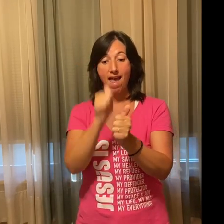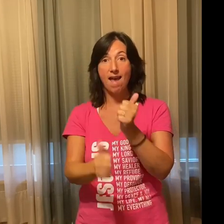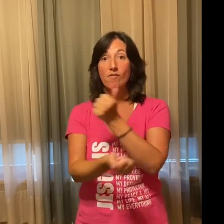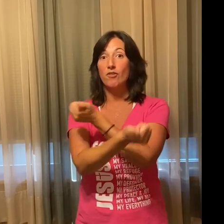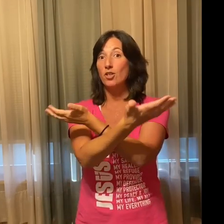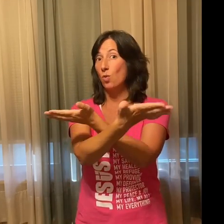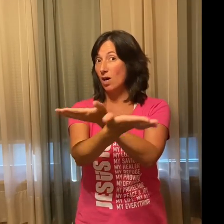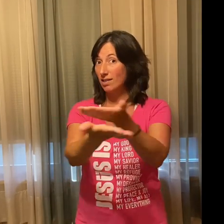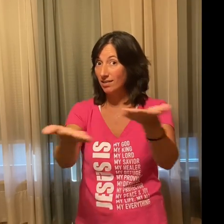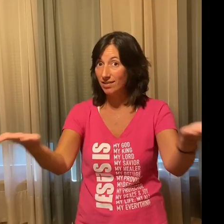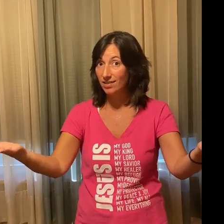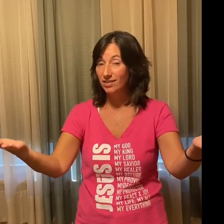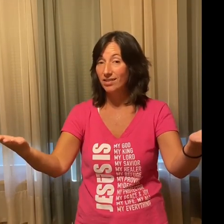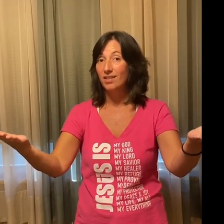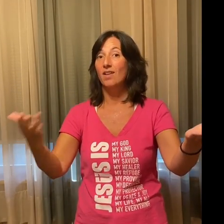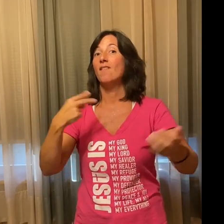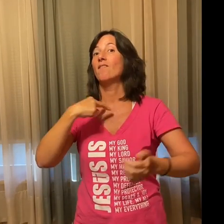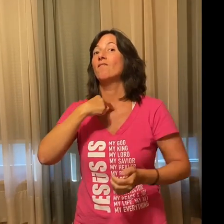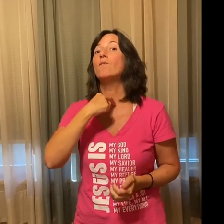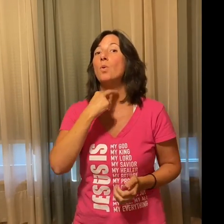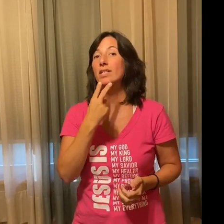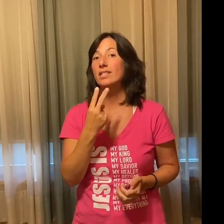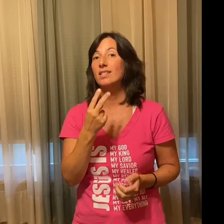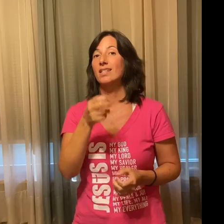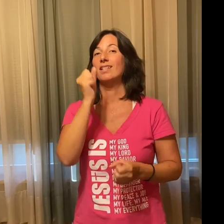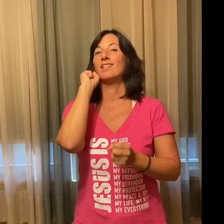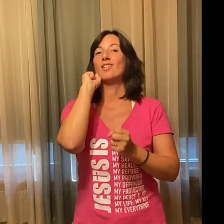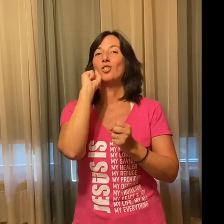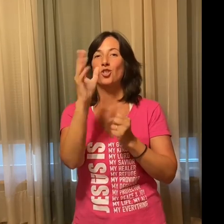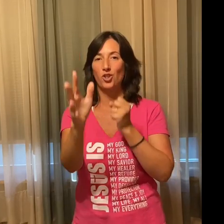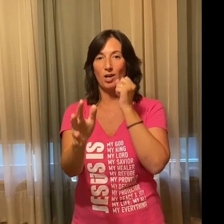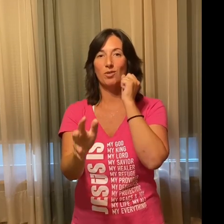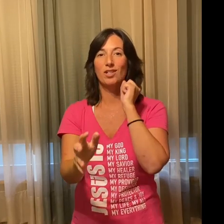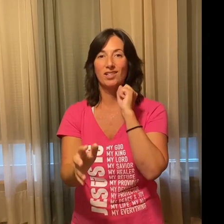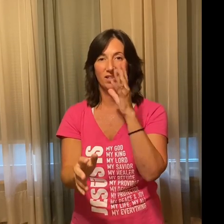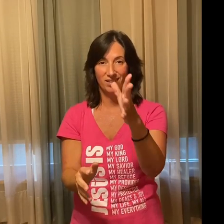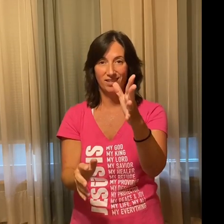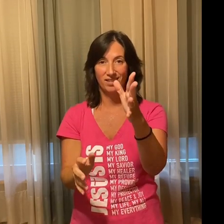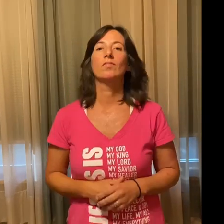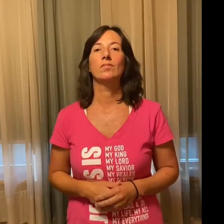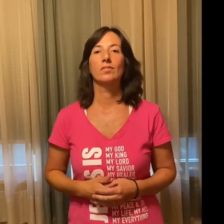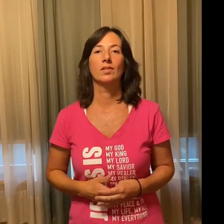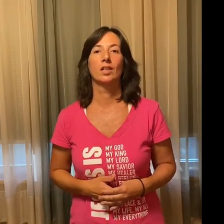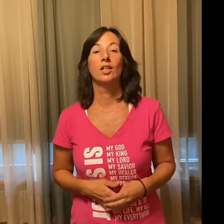say everyone, voice, shout.